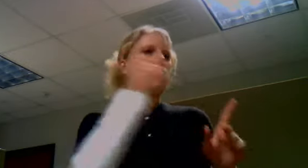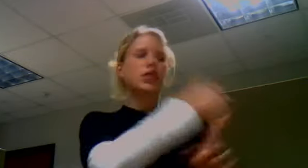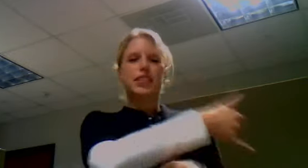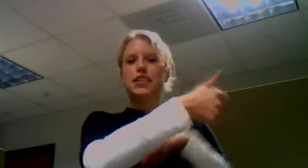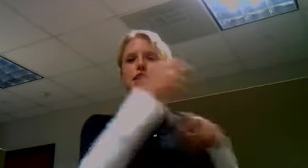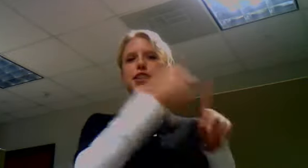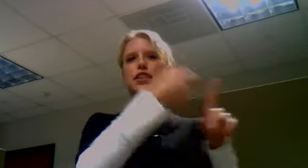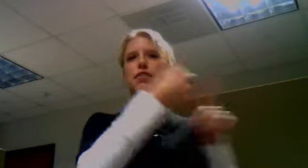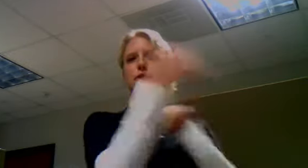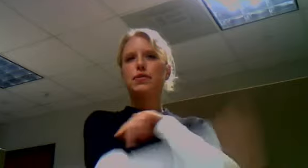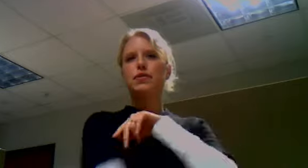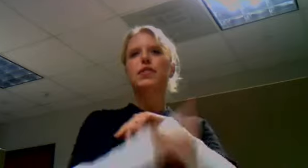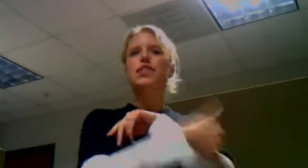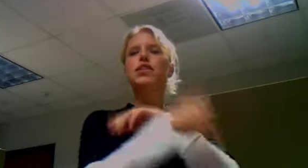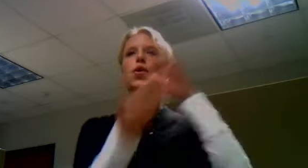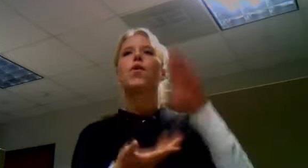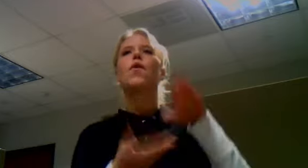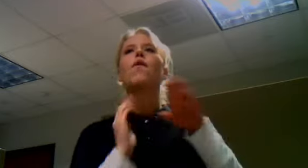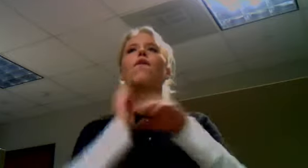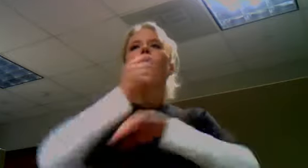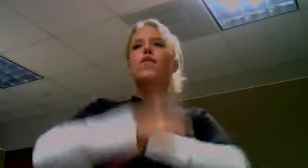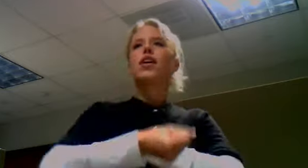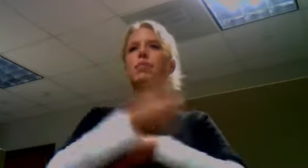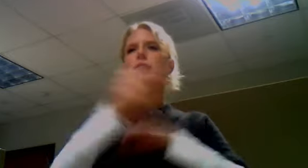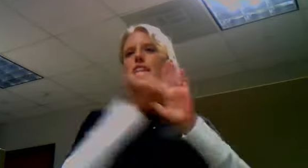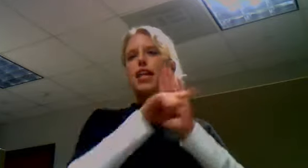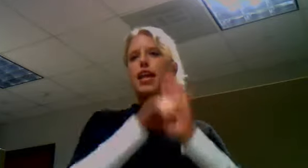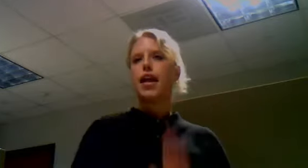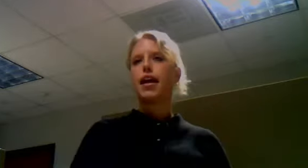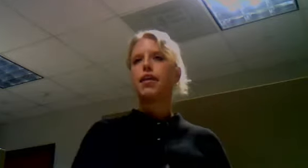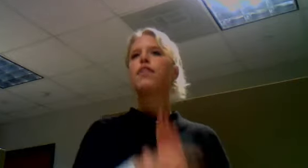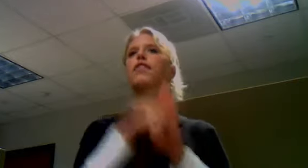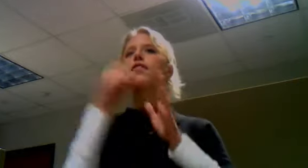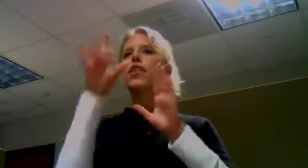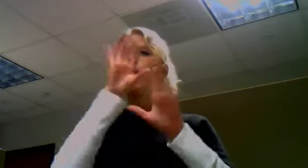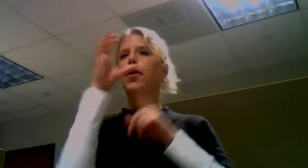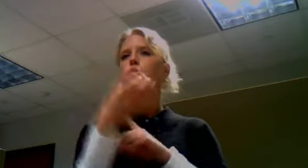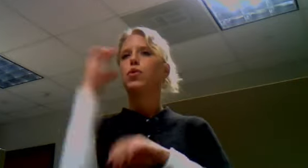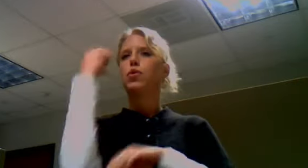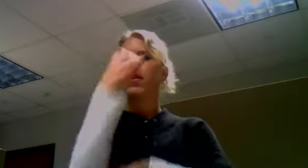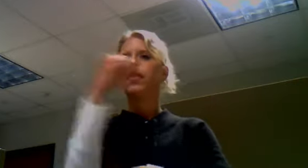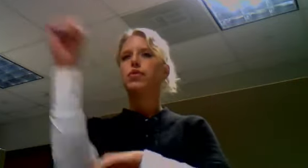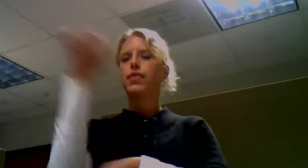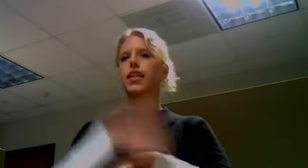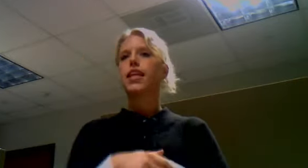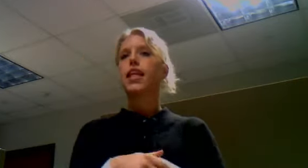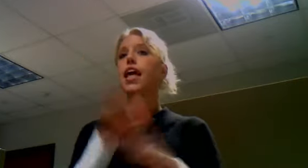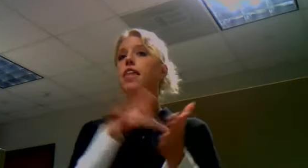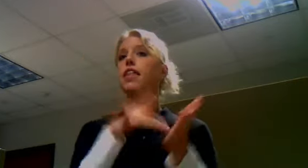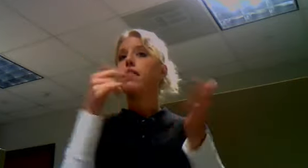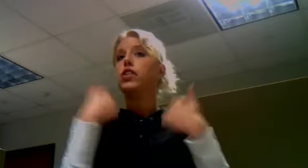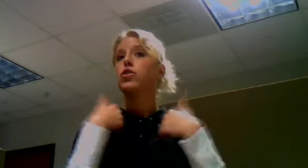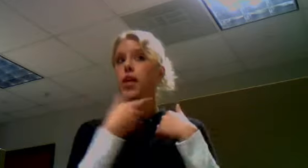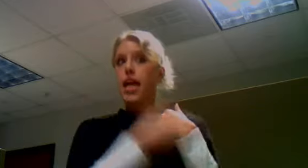growth to overcome the negative effects of the Cultural Revolution. The advantage the country had was